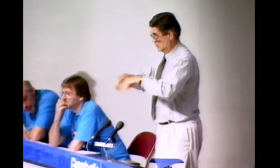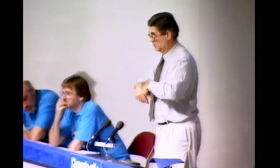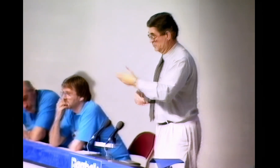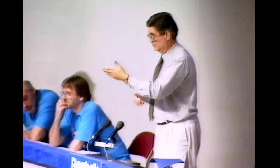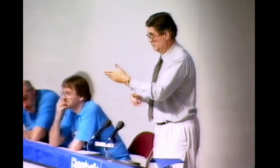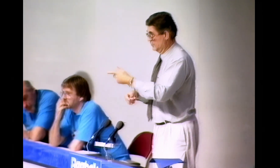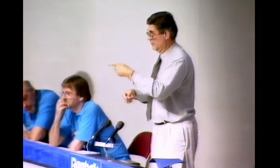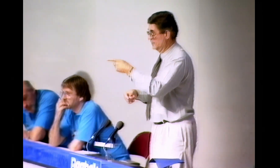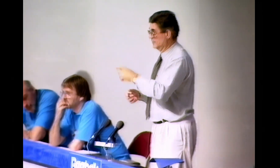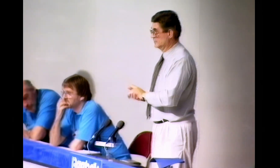Could you say that?